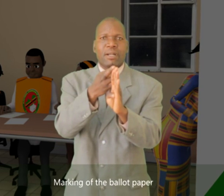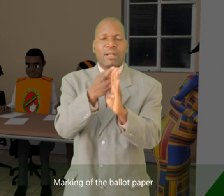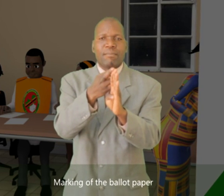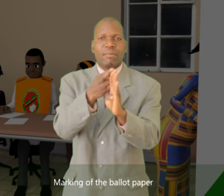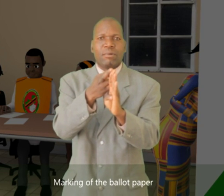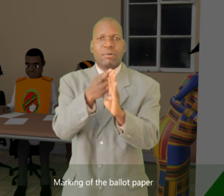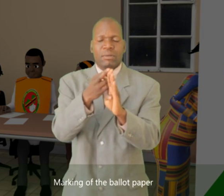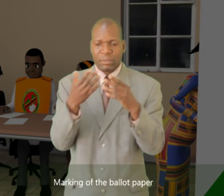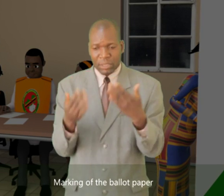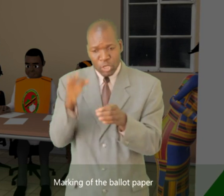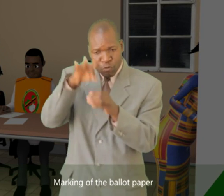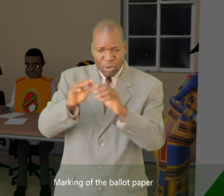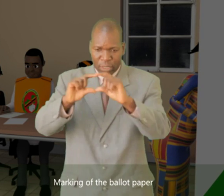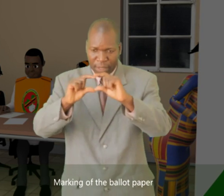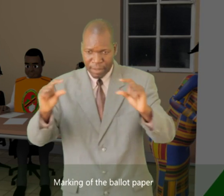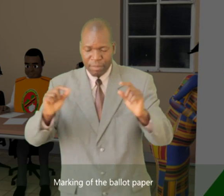Marking of the ballot paper.